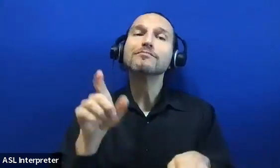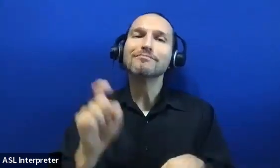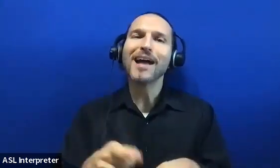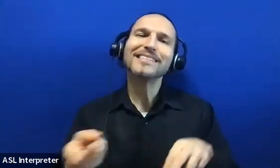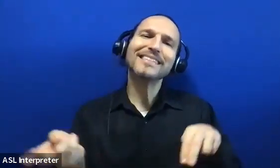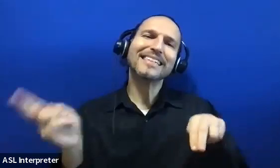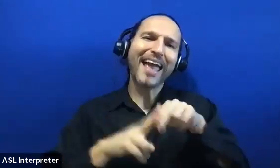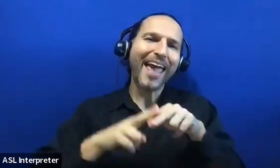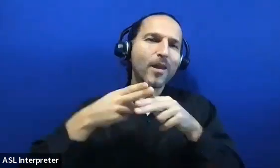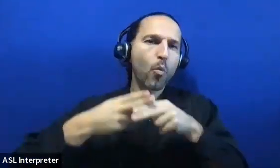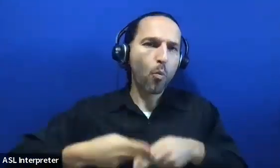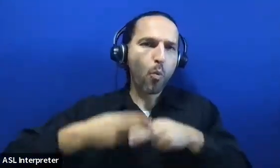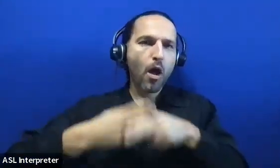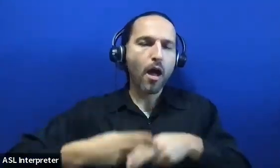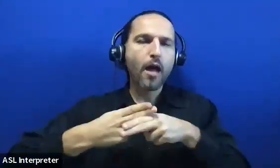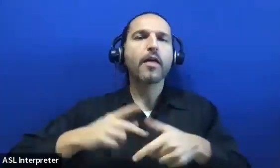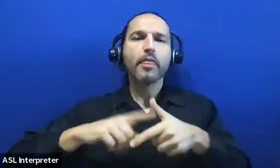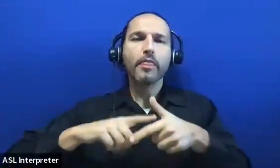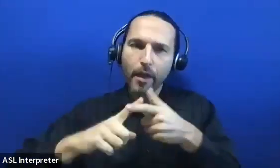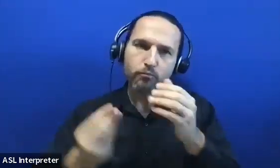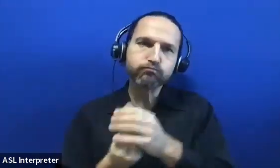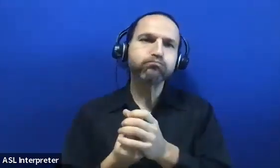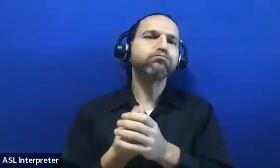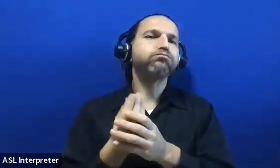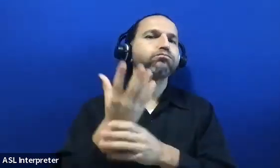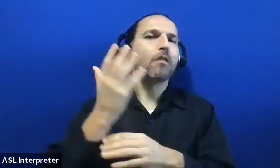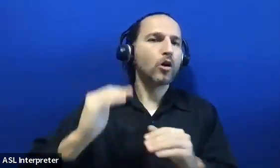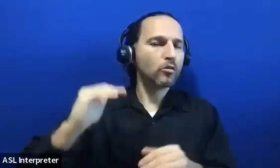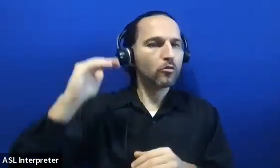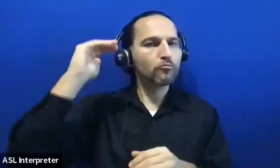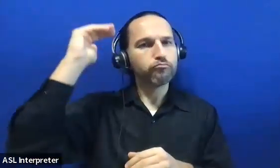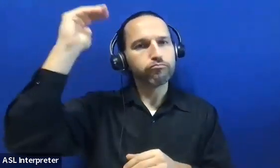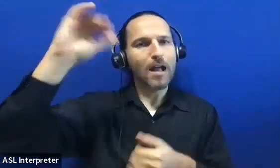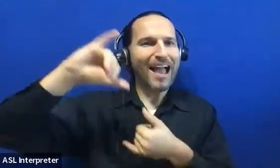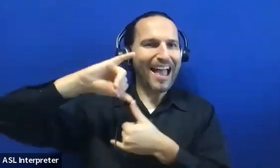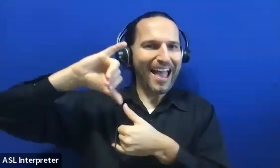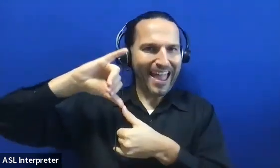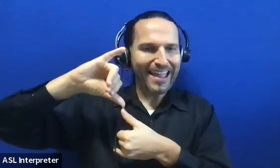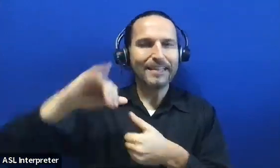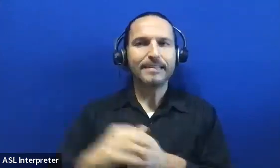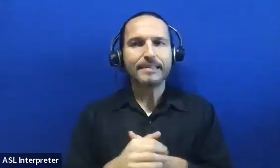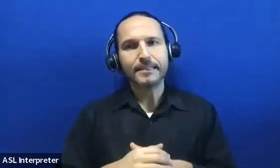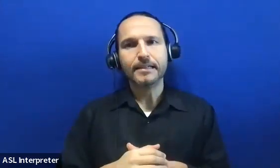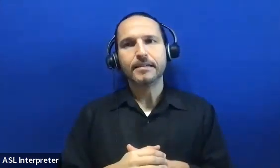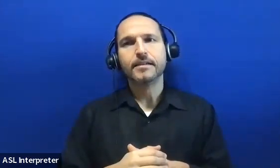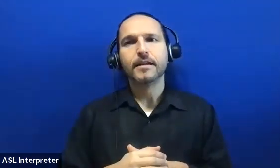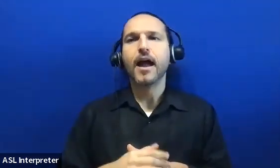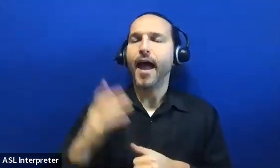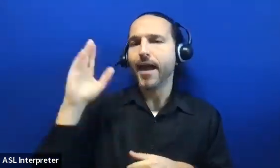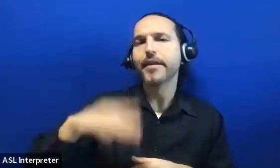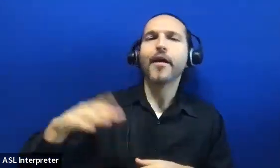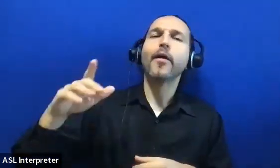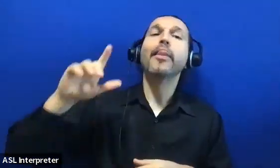need to gain weight and grow in height. We often make jokes as adults that we are trying to not gain